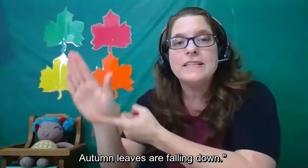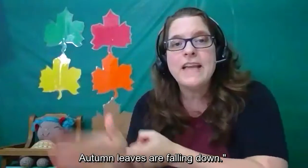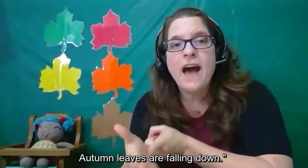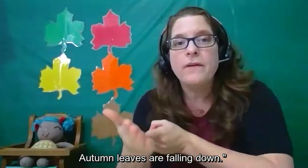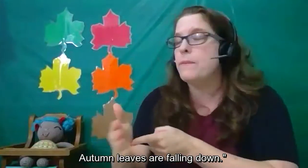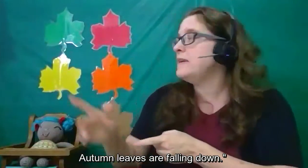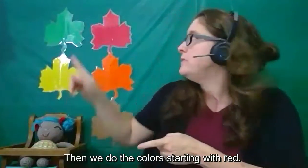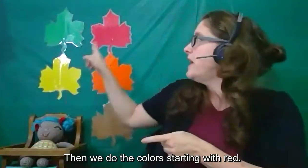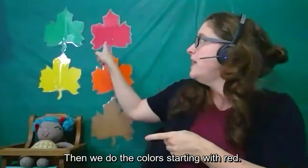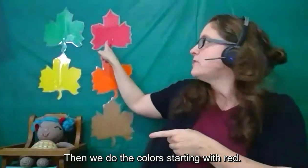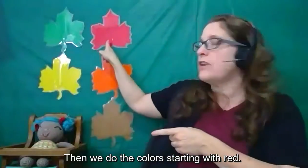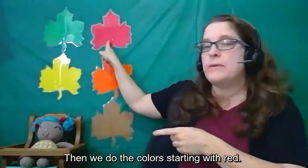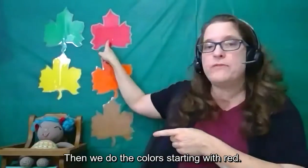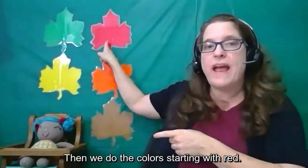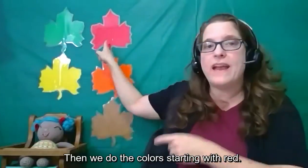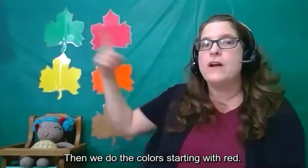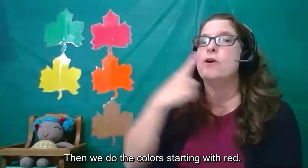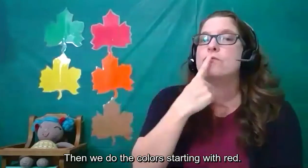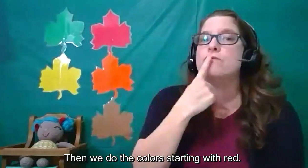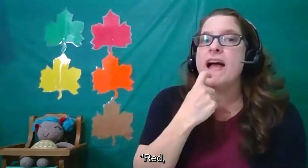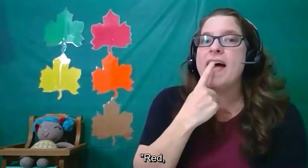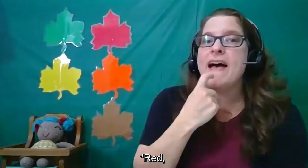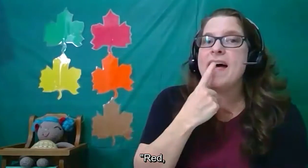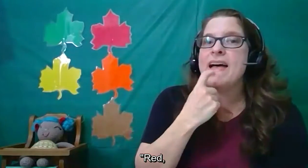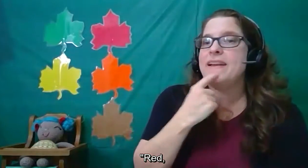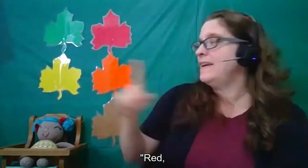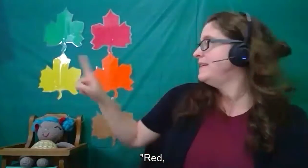falling down. Then we do the colors starting with red. Red,